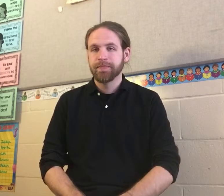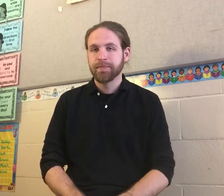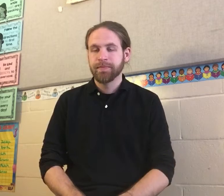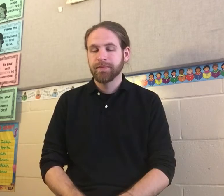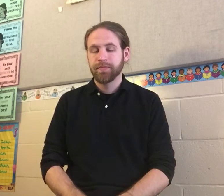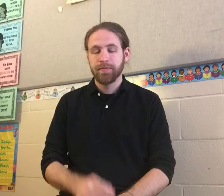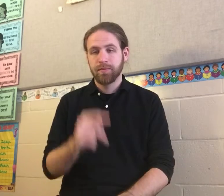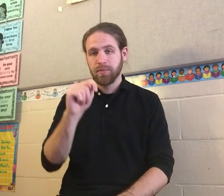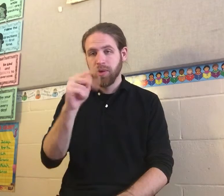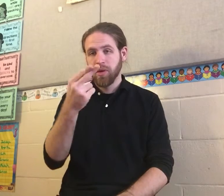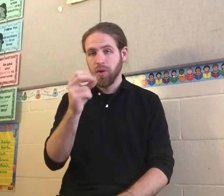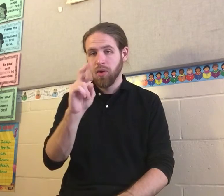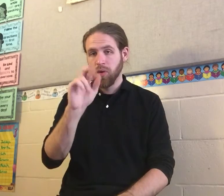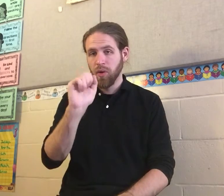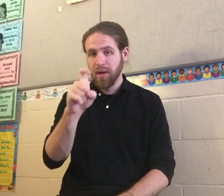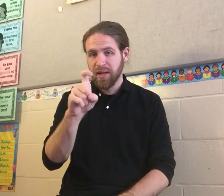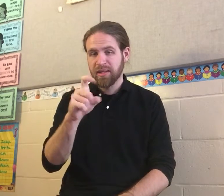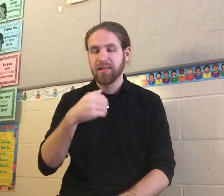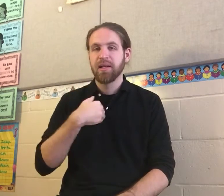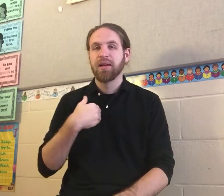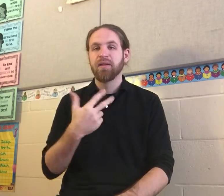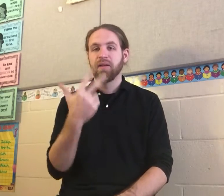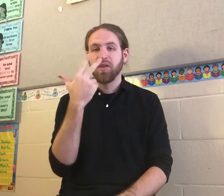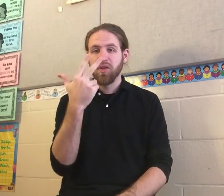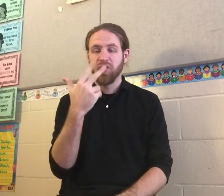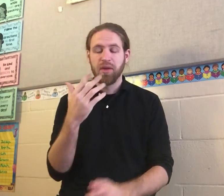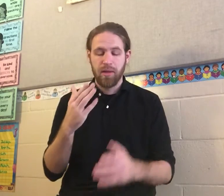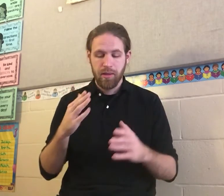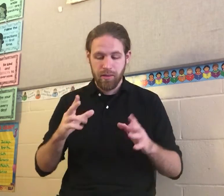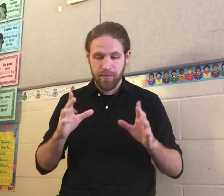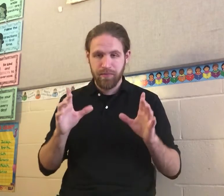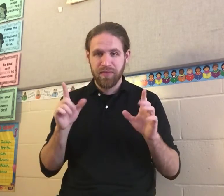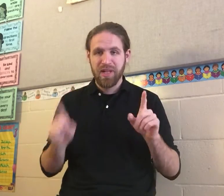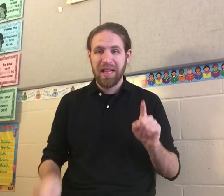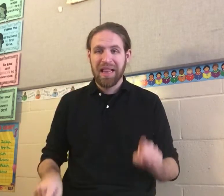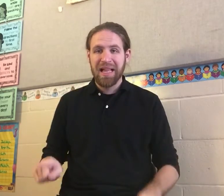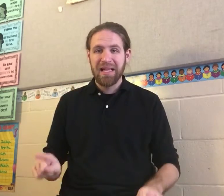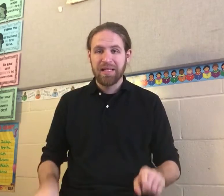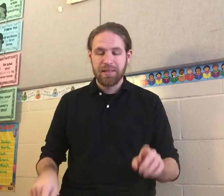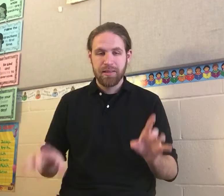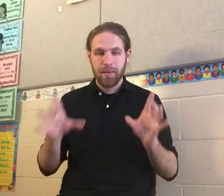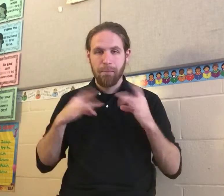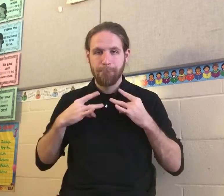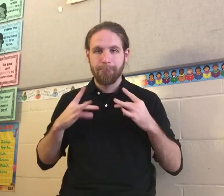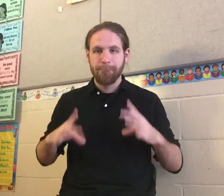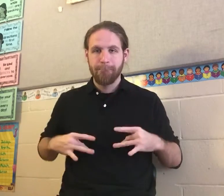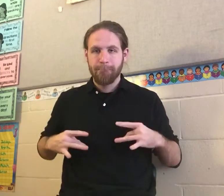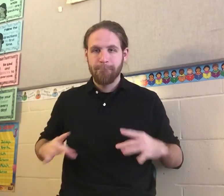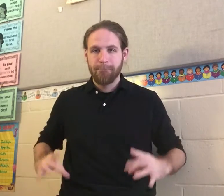The thorax has 3 pairs of jointed legs and usually, but not always, 2 pairs of